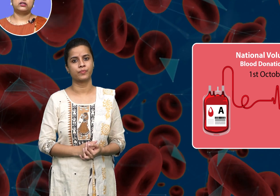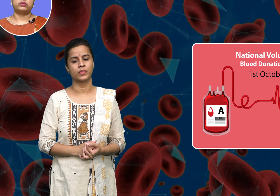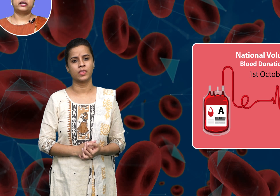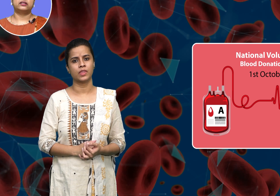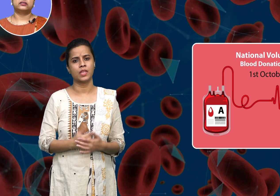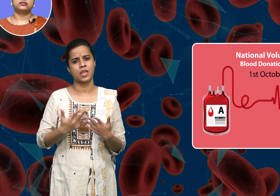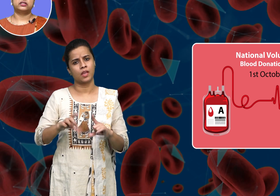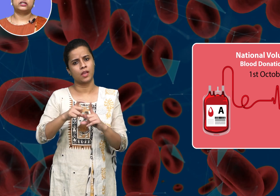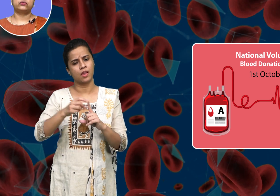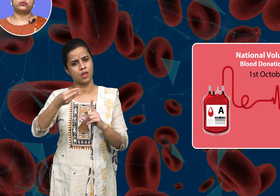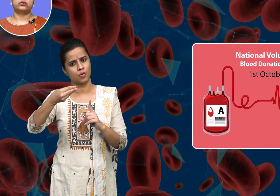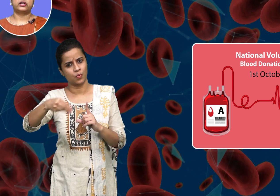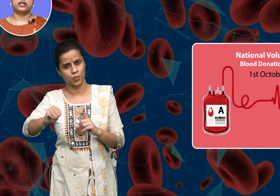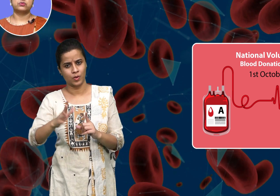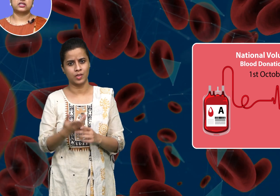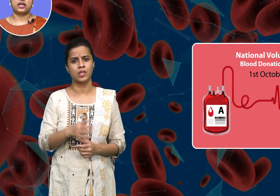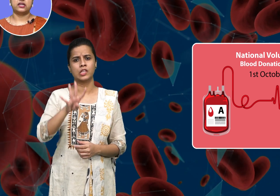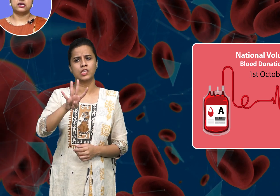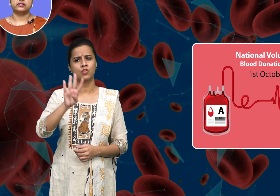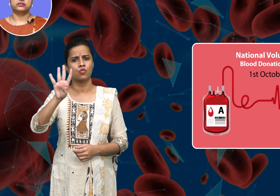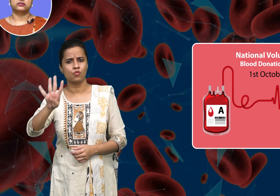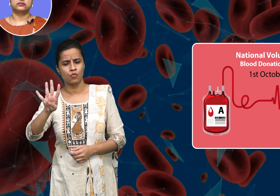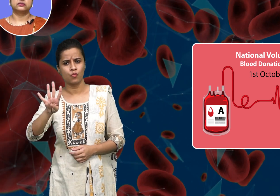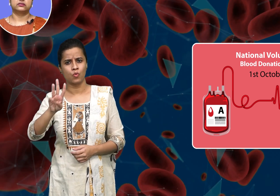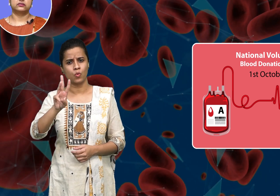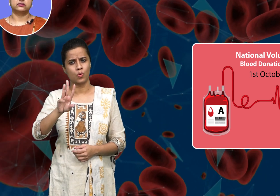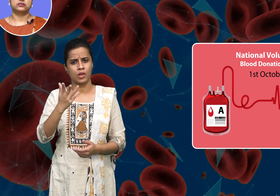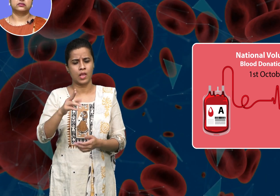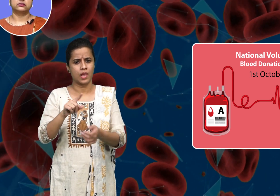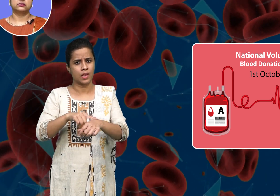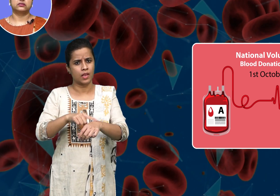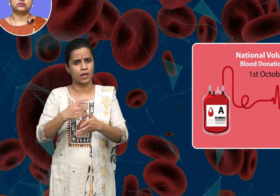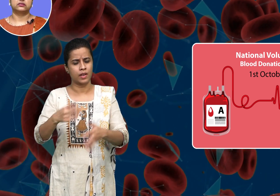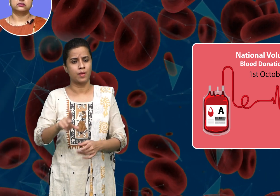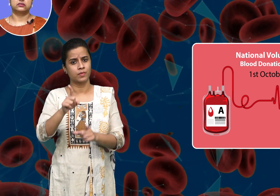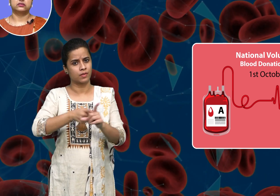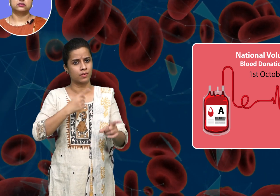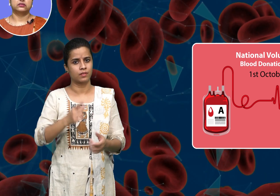can donate blood 3 to 4 times a year.